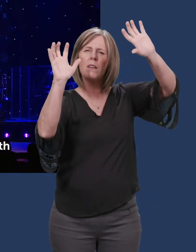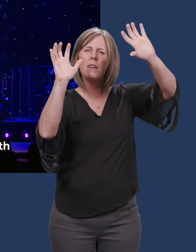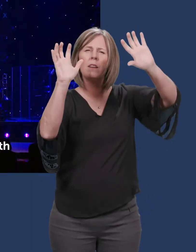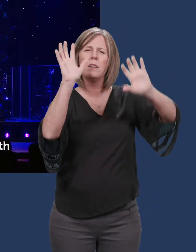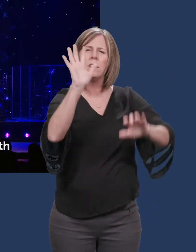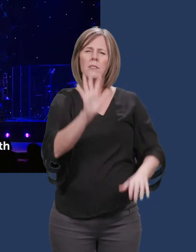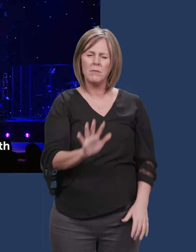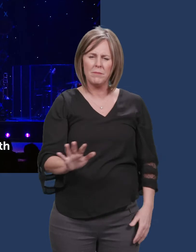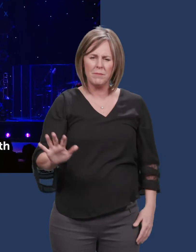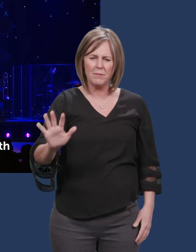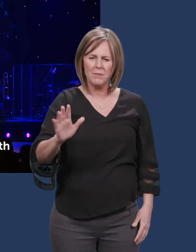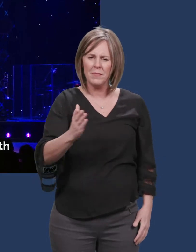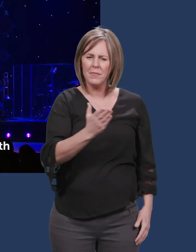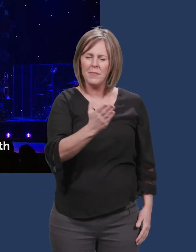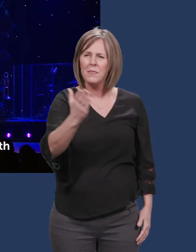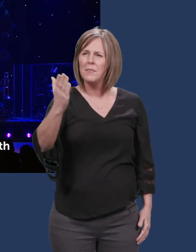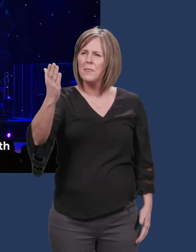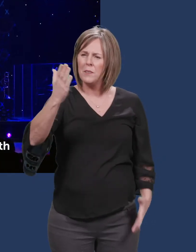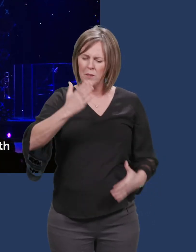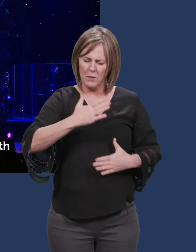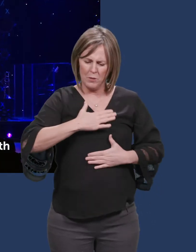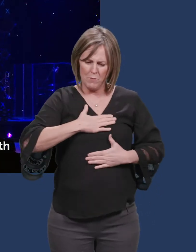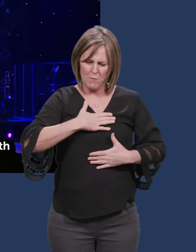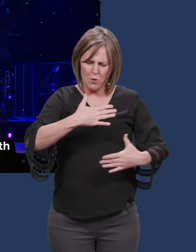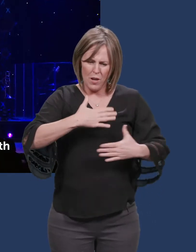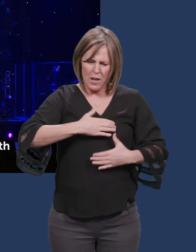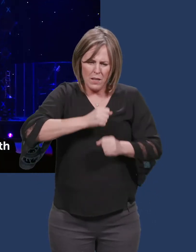in the vapor of